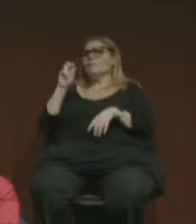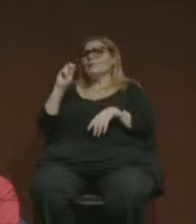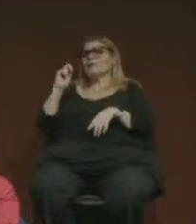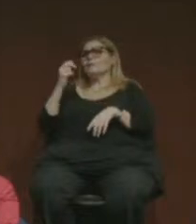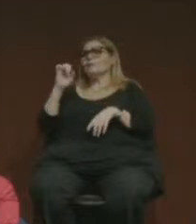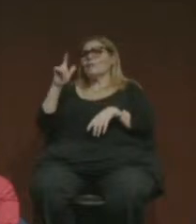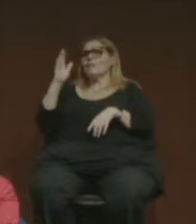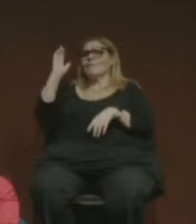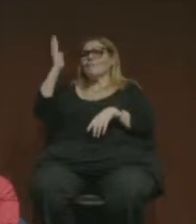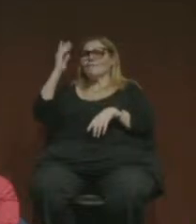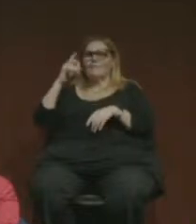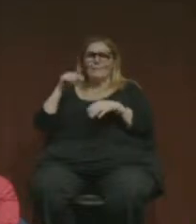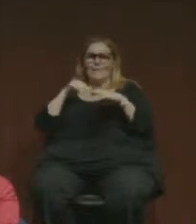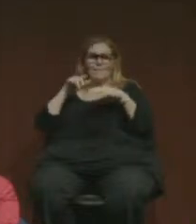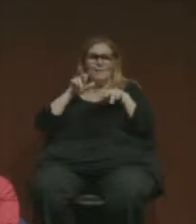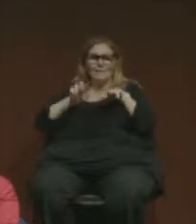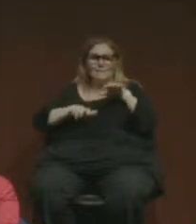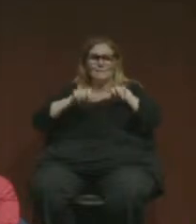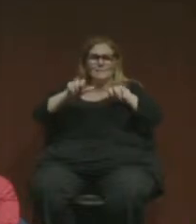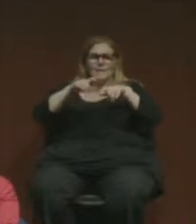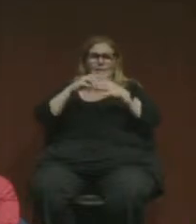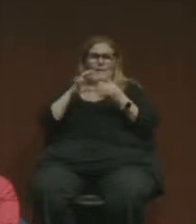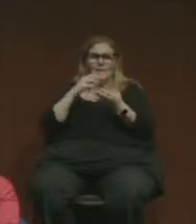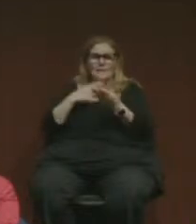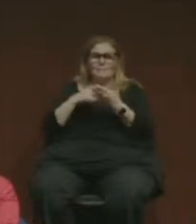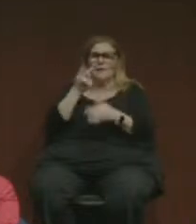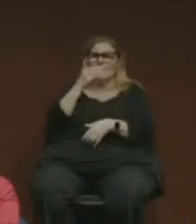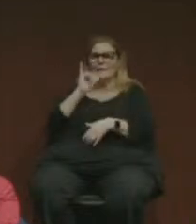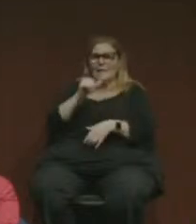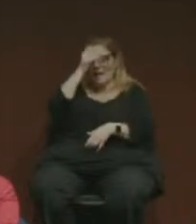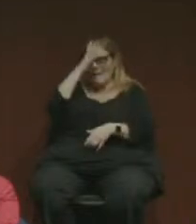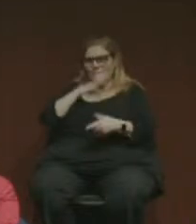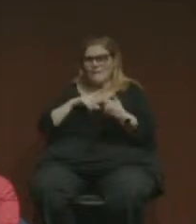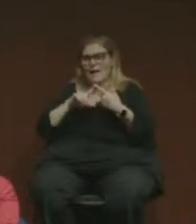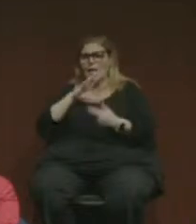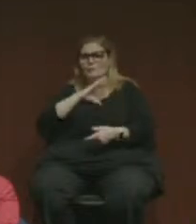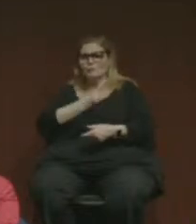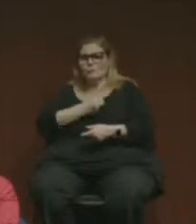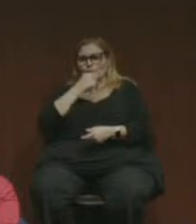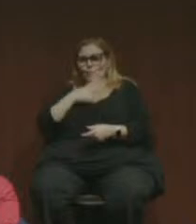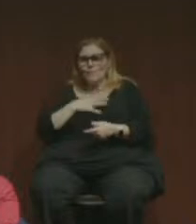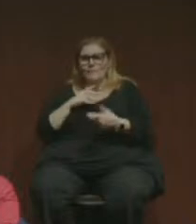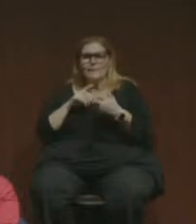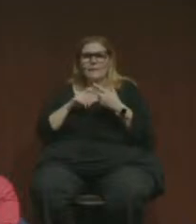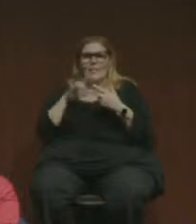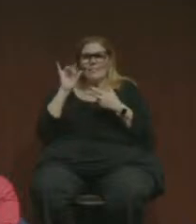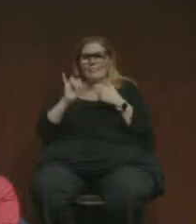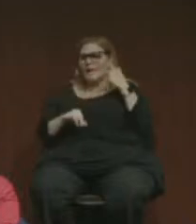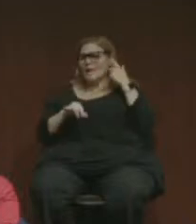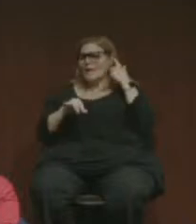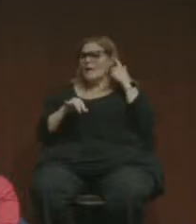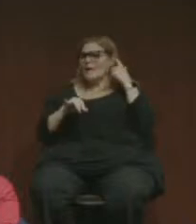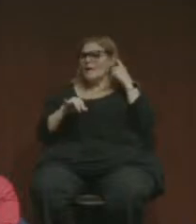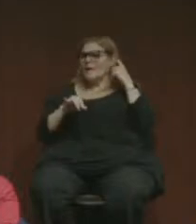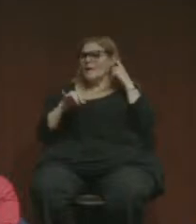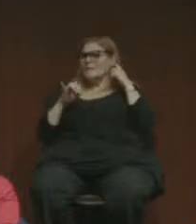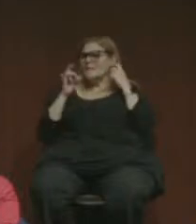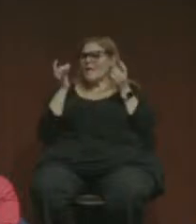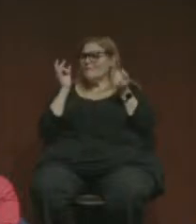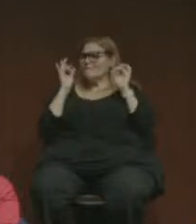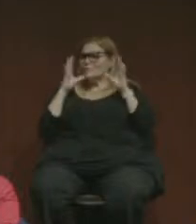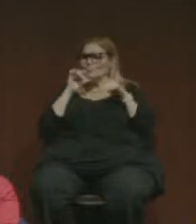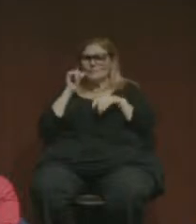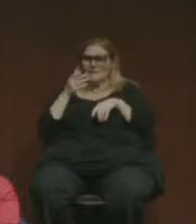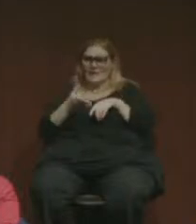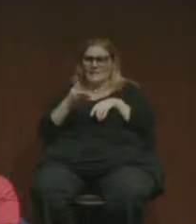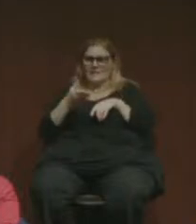Yeah. Conversations around gay men, trans women, and like that vitriol wasn't there